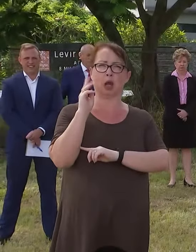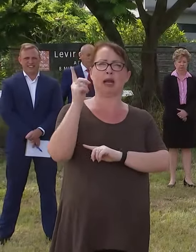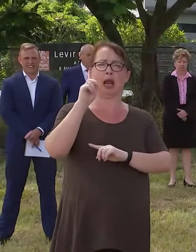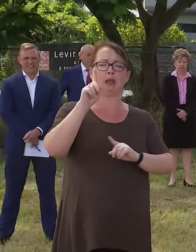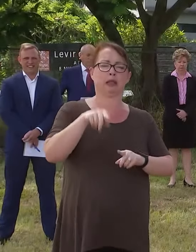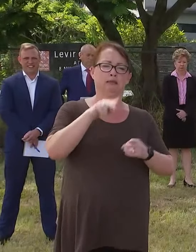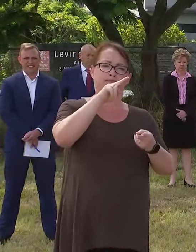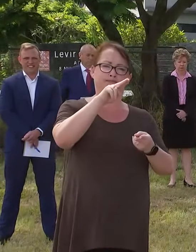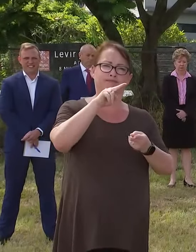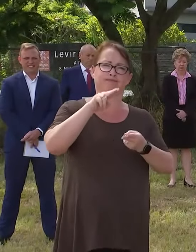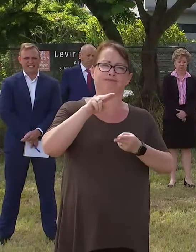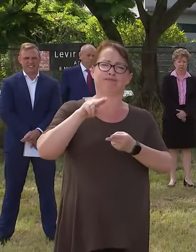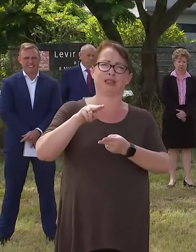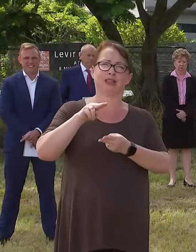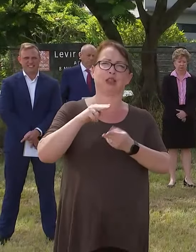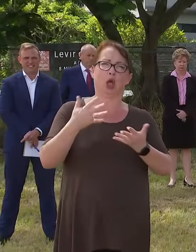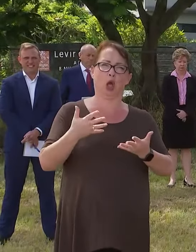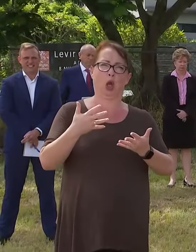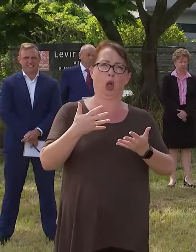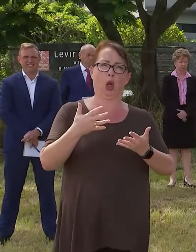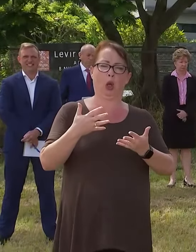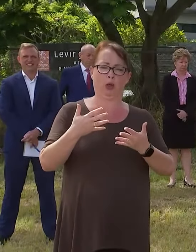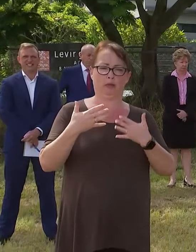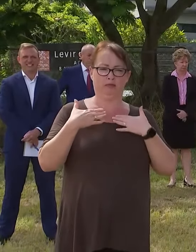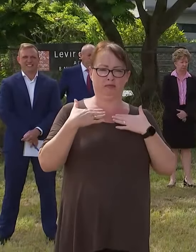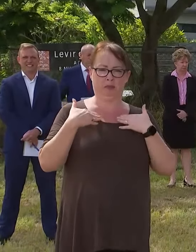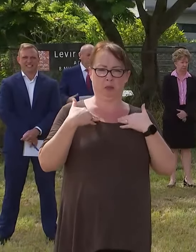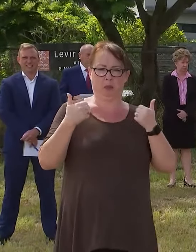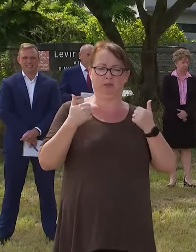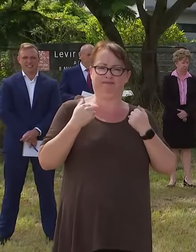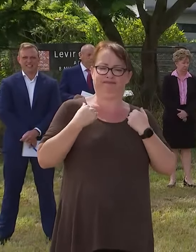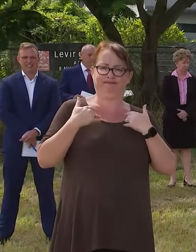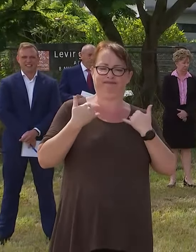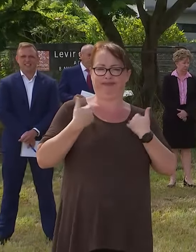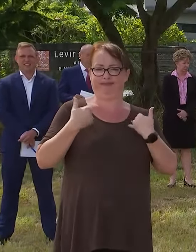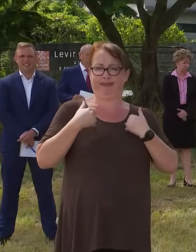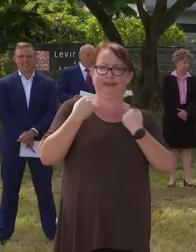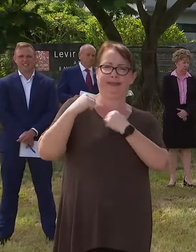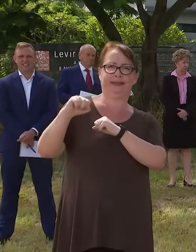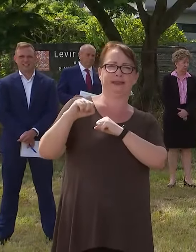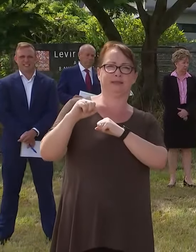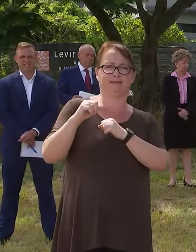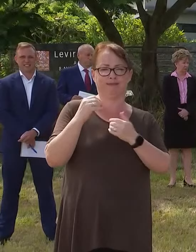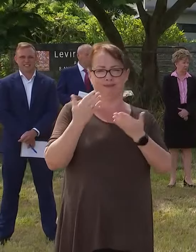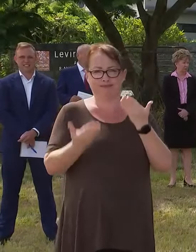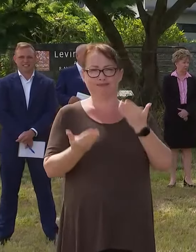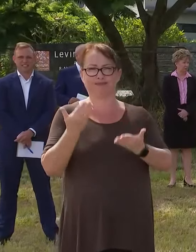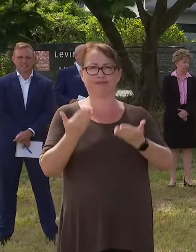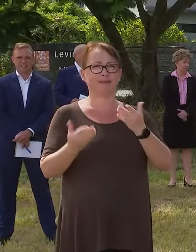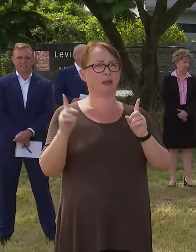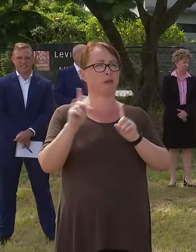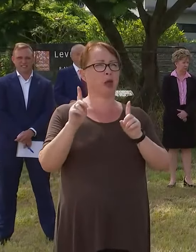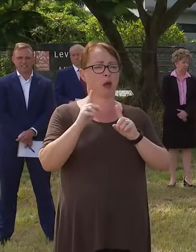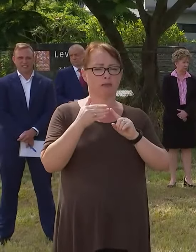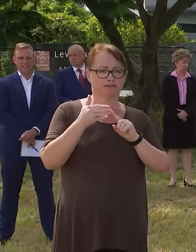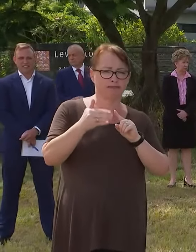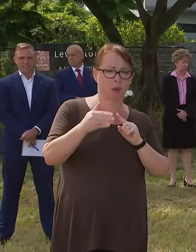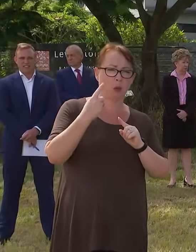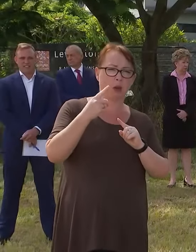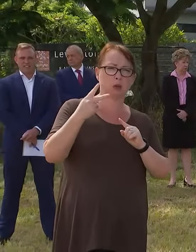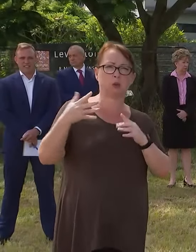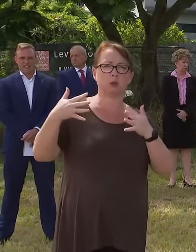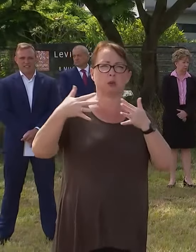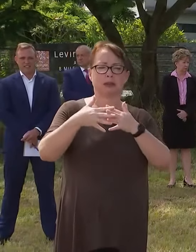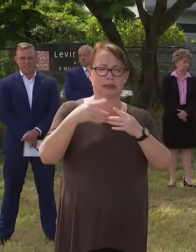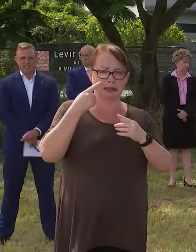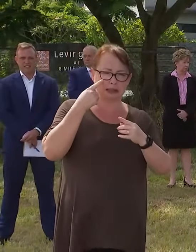immunity in school-aged children is still not clear. So exactly what is going to happen over the next week or two among children in school isn't clear, but